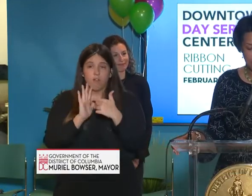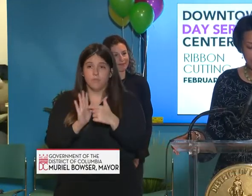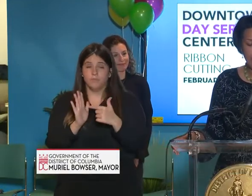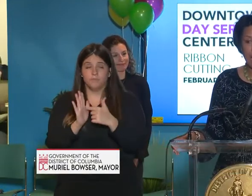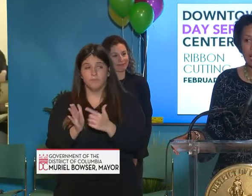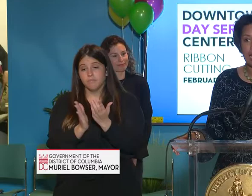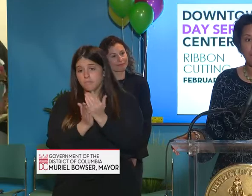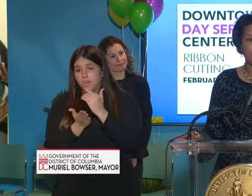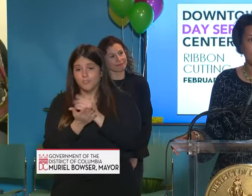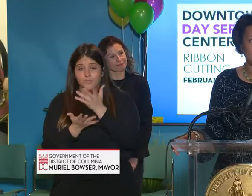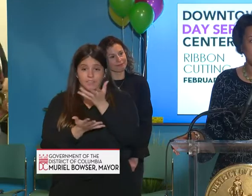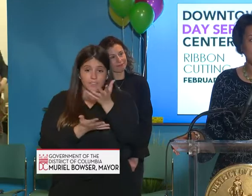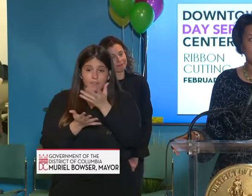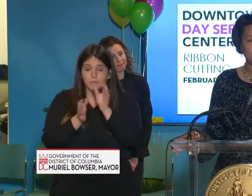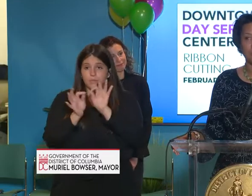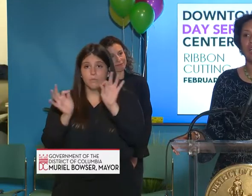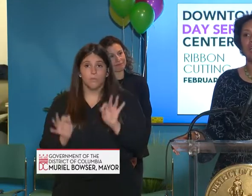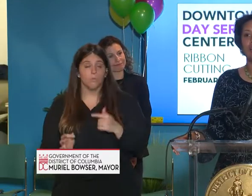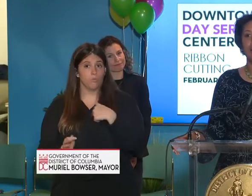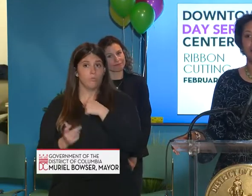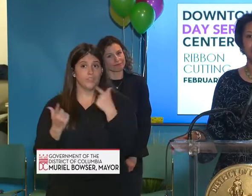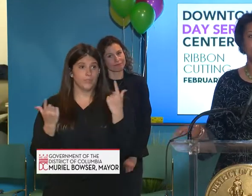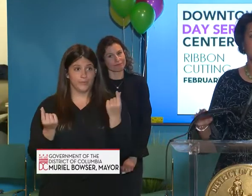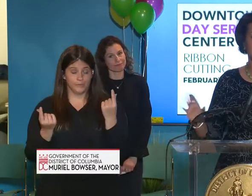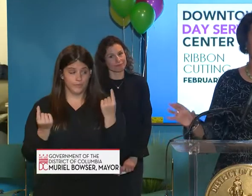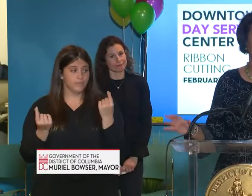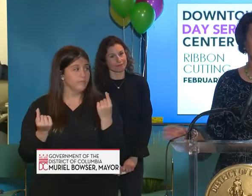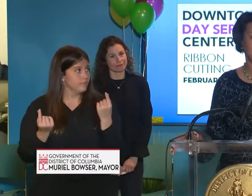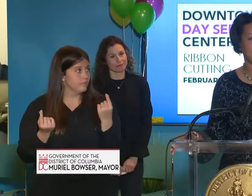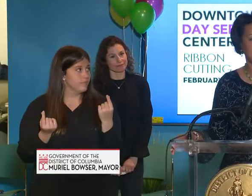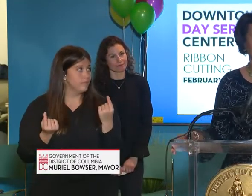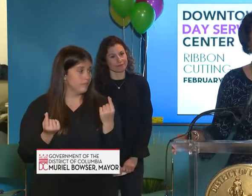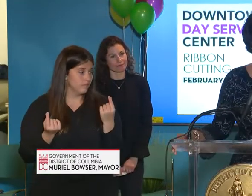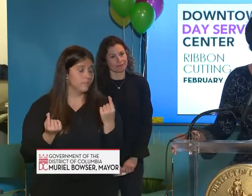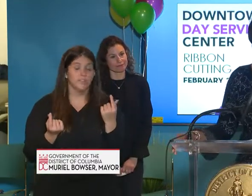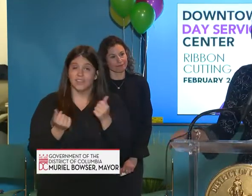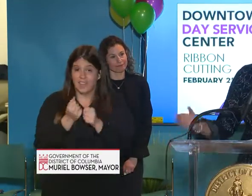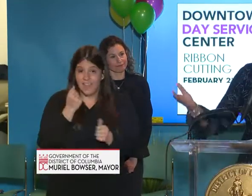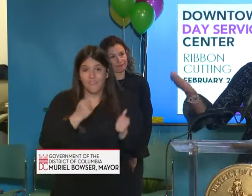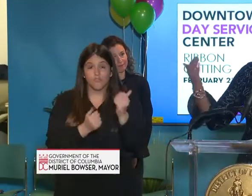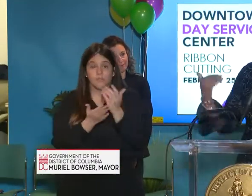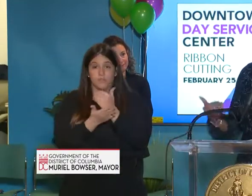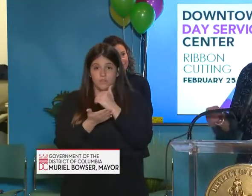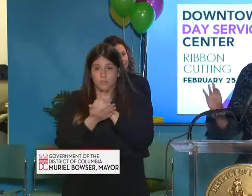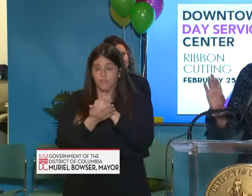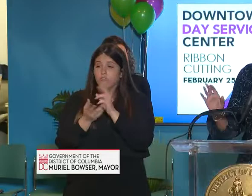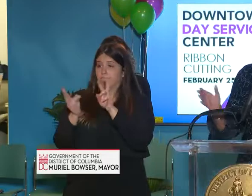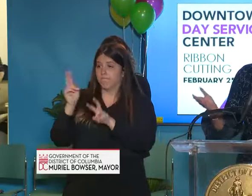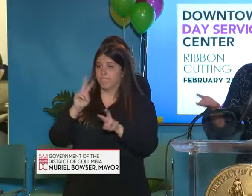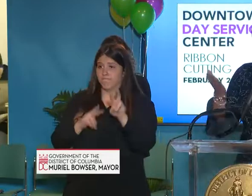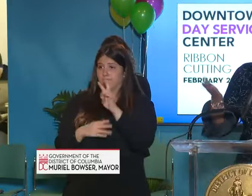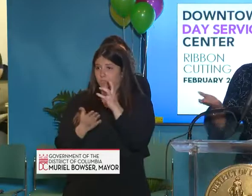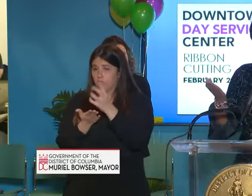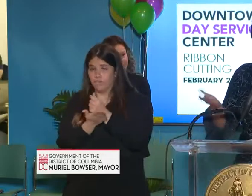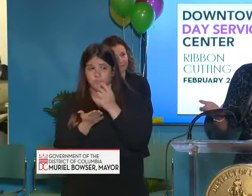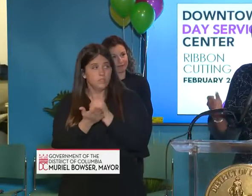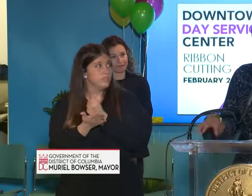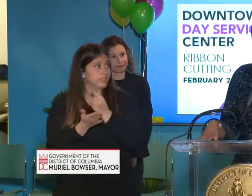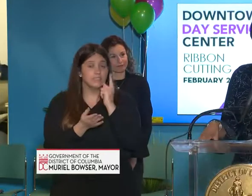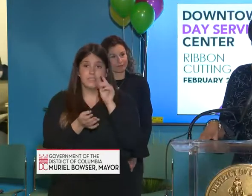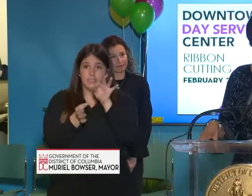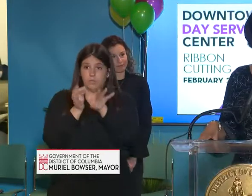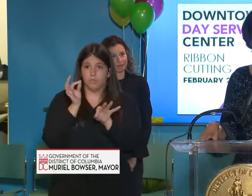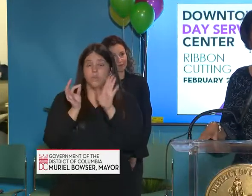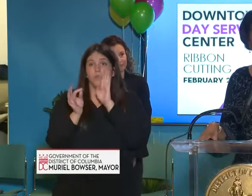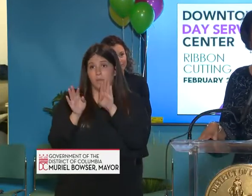engagement forums. And what we will do is we do with every budget is look at the revenues. It's real simple because we're going